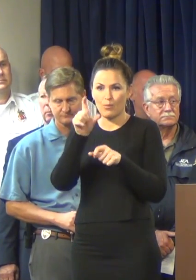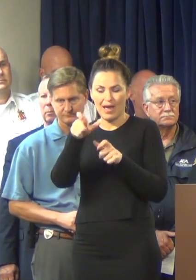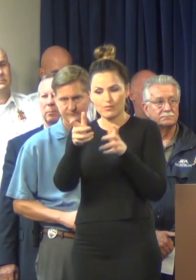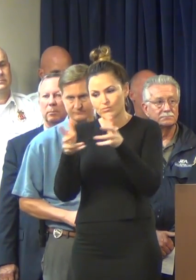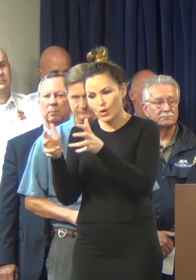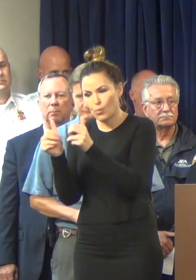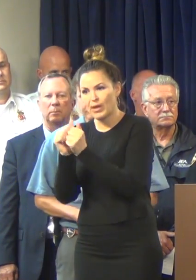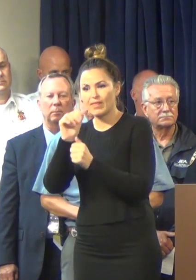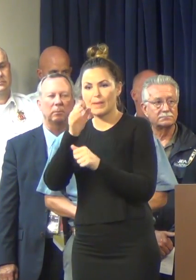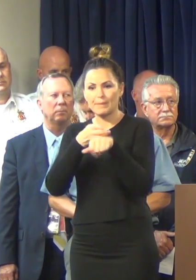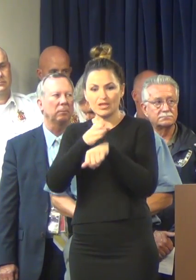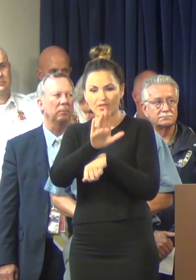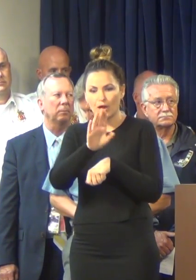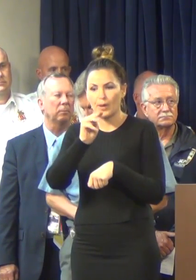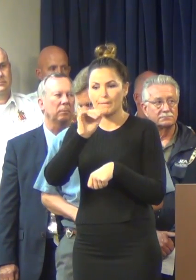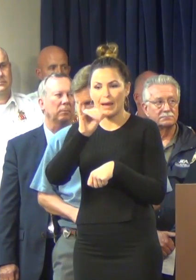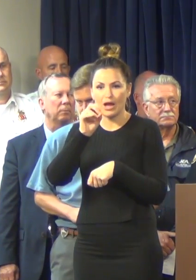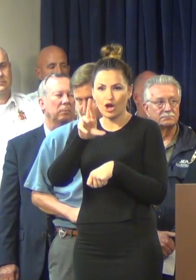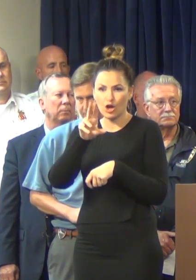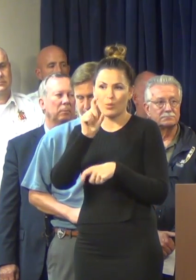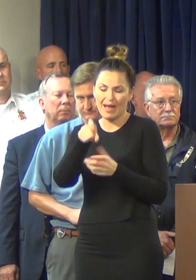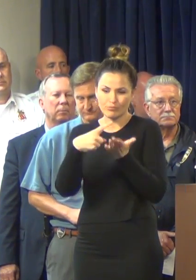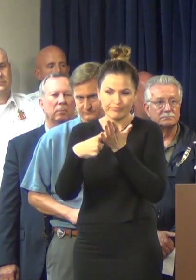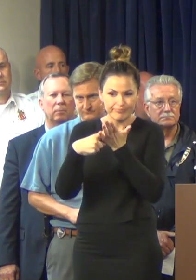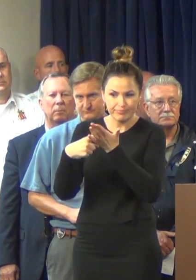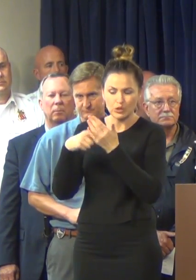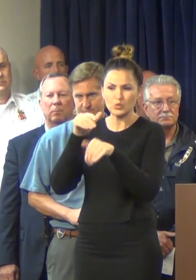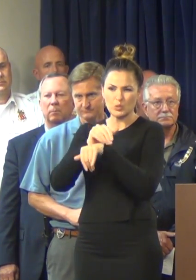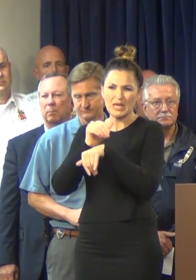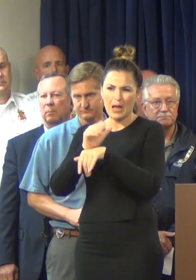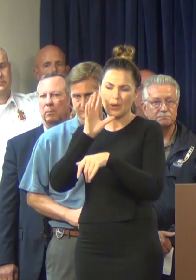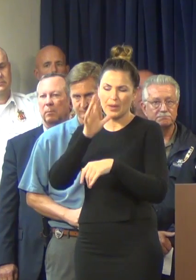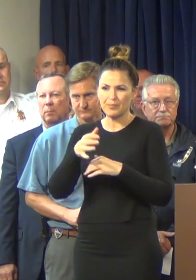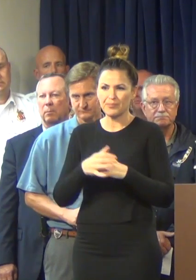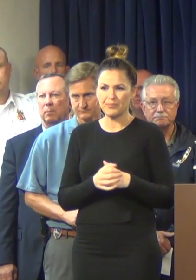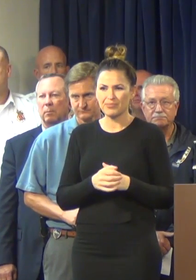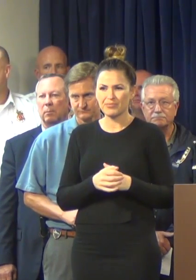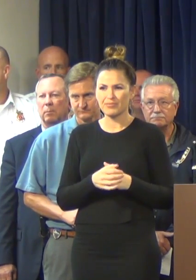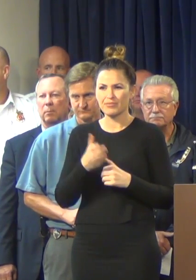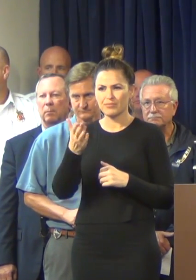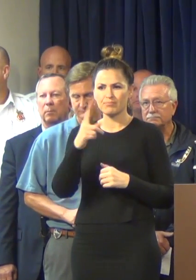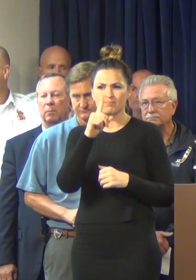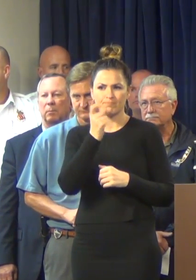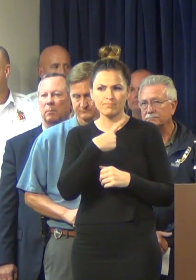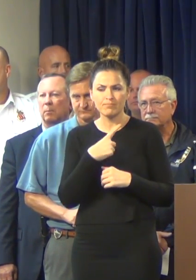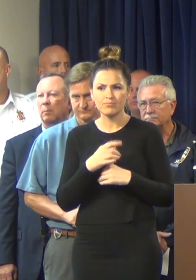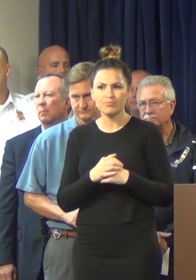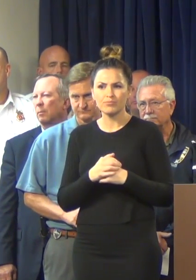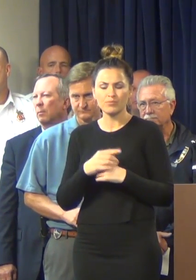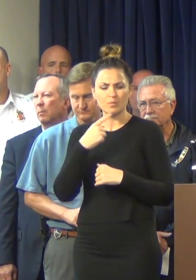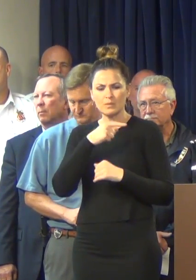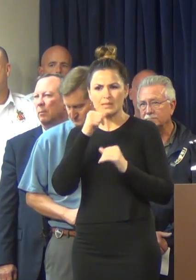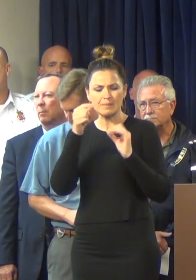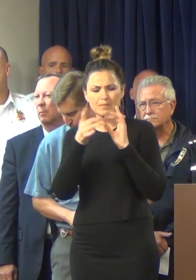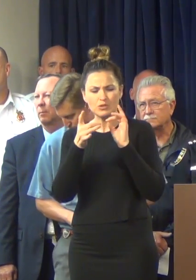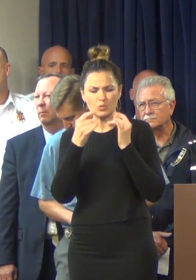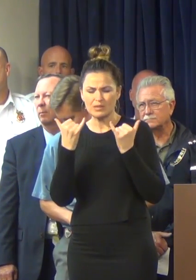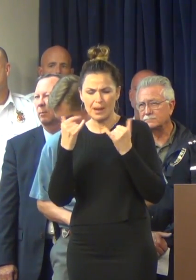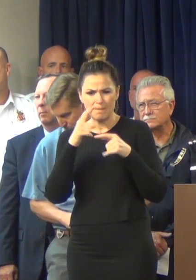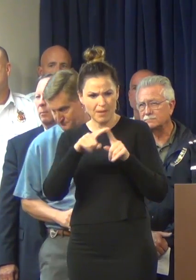mayors and the beaches community on, and we'll continue to have those conversations tonight as we roll into tomorrow. Mayor Curry, it wasn't mentioned specifically earlier